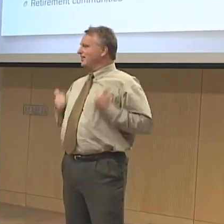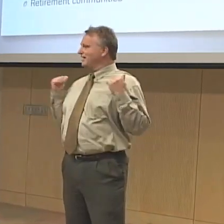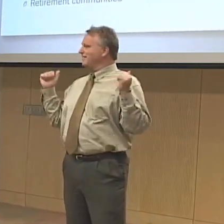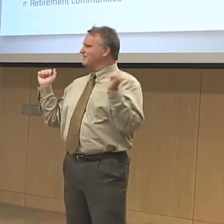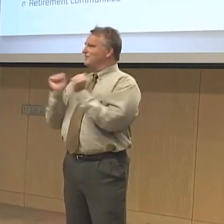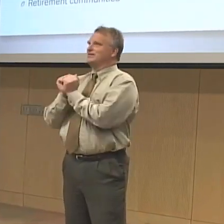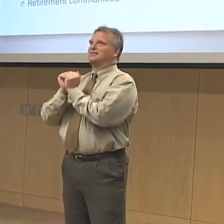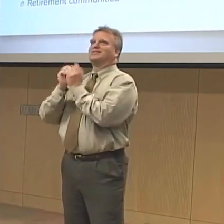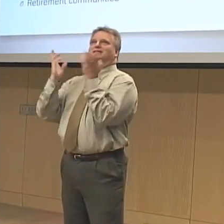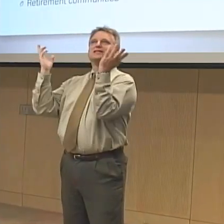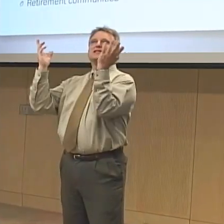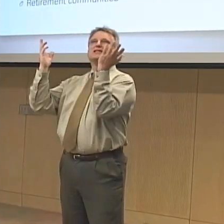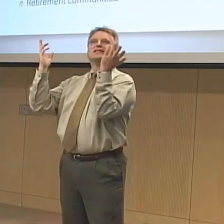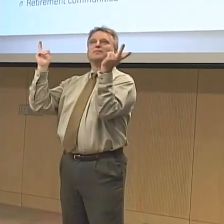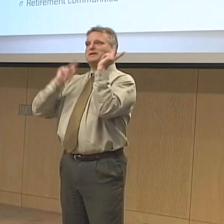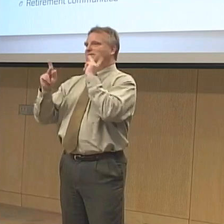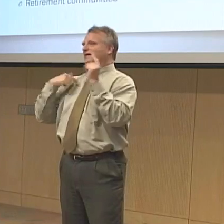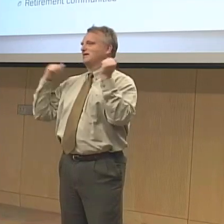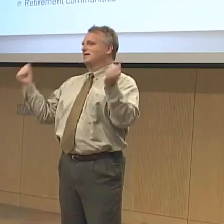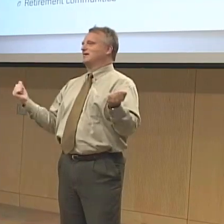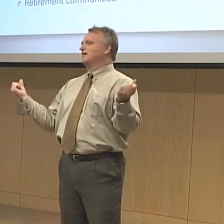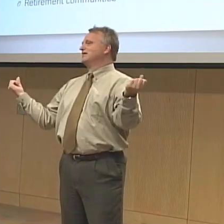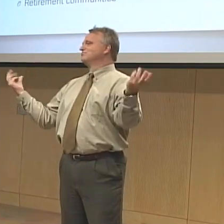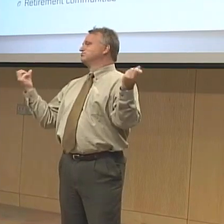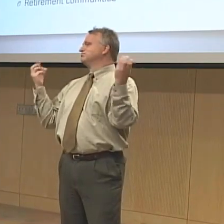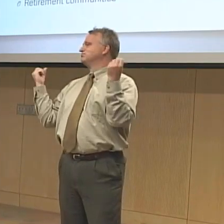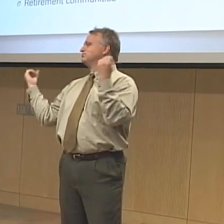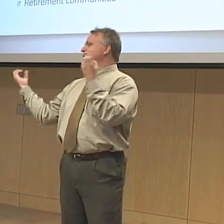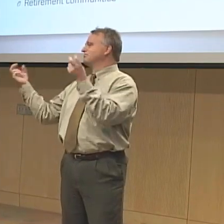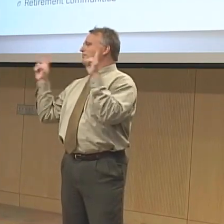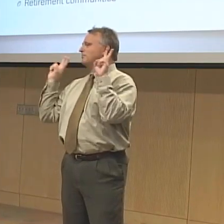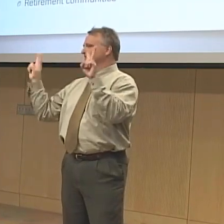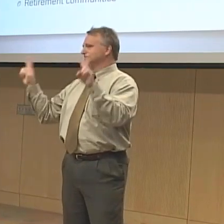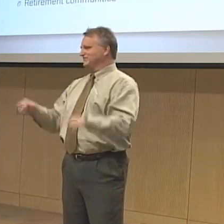one's life, you want to have people that you can communicate with.